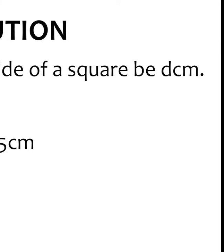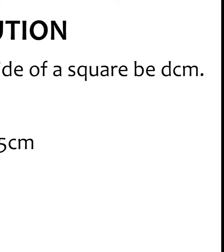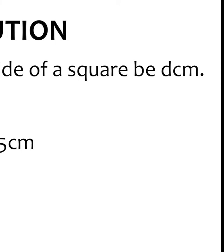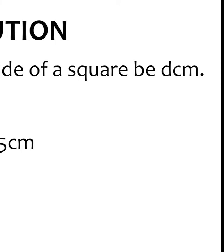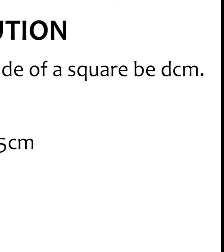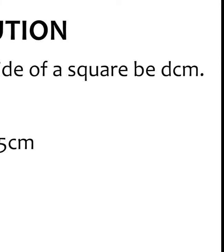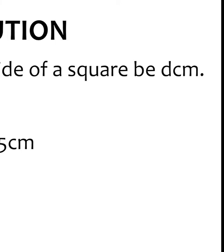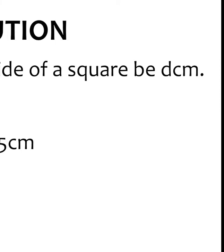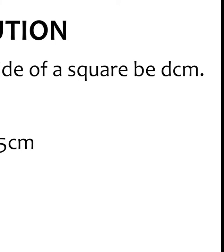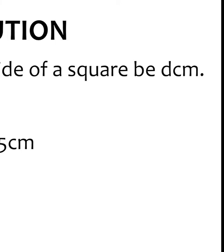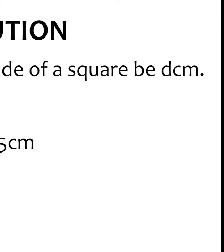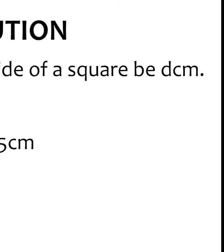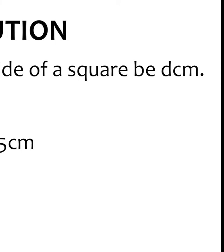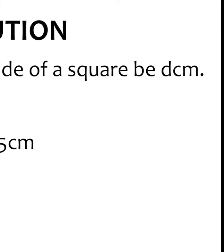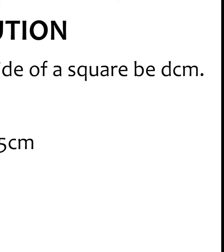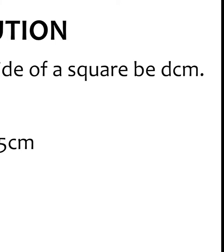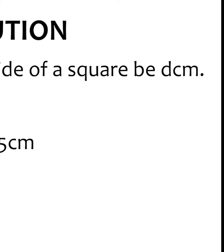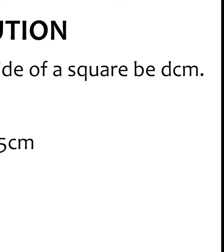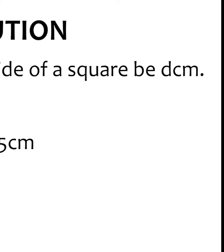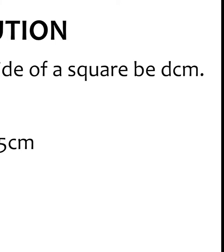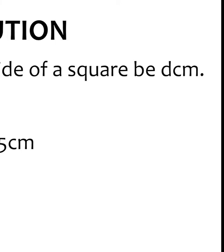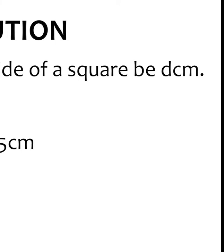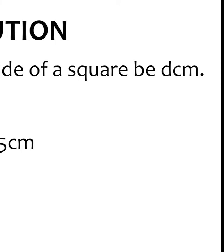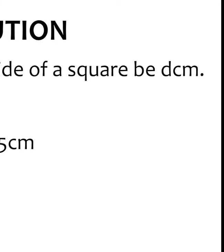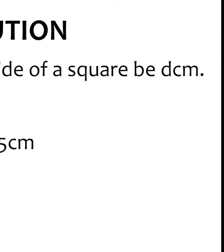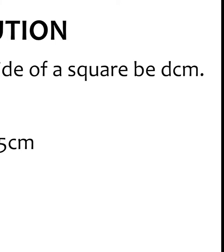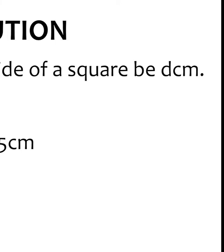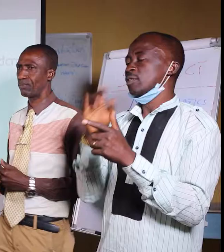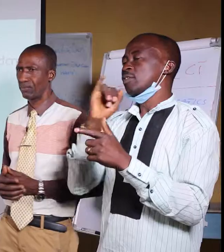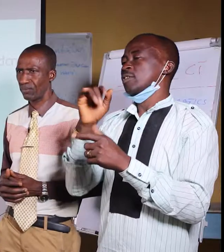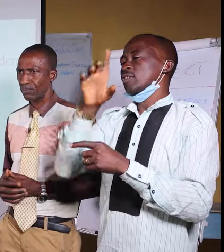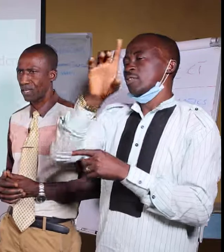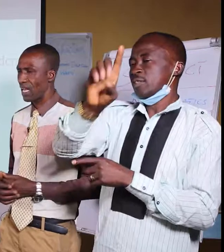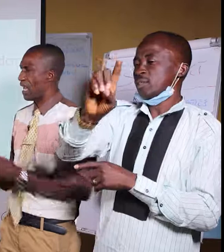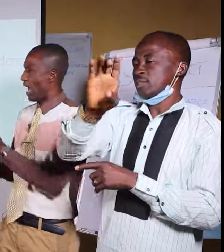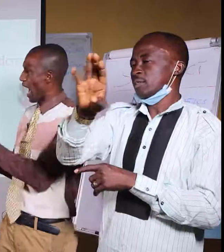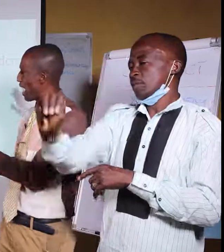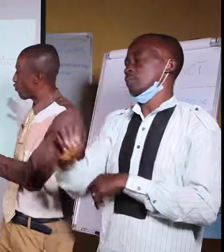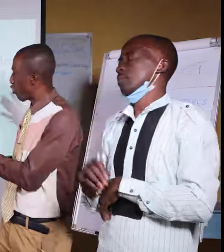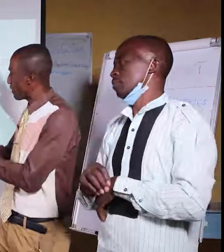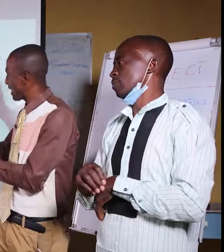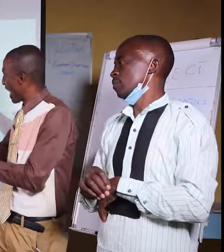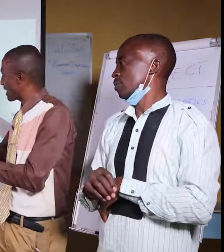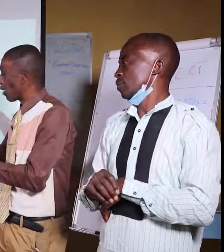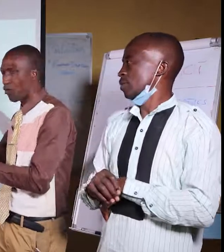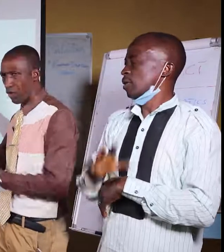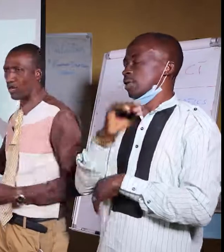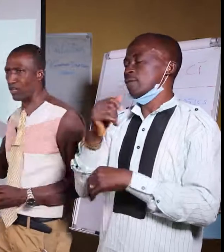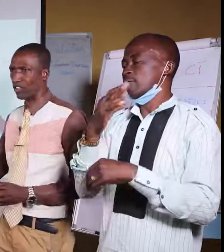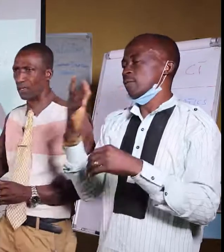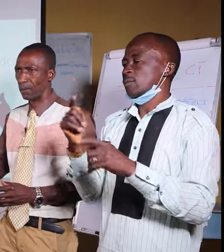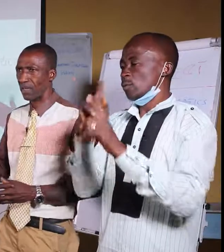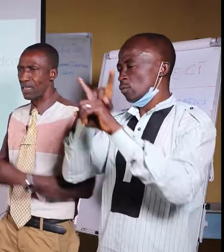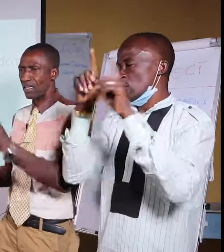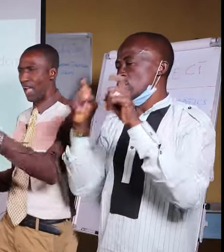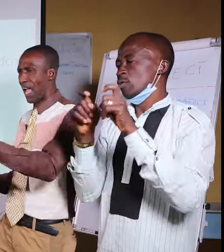I assume the length of the side of the square to be d cm. And from the data or from the